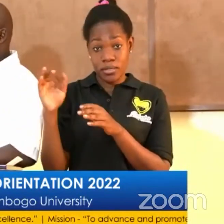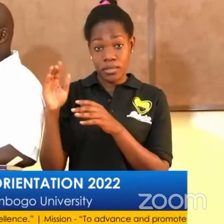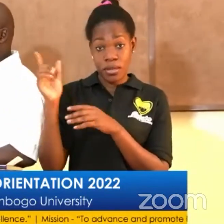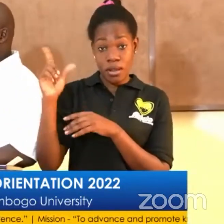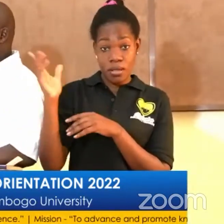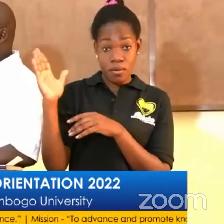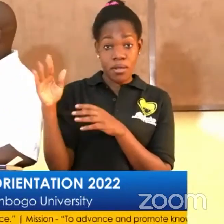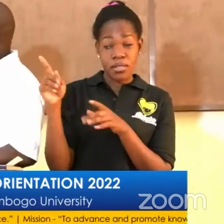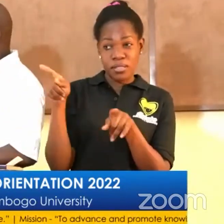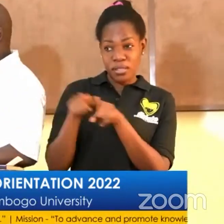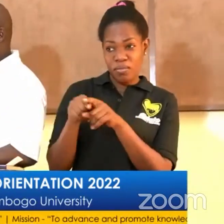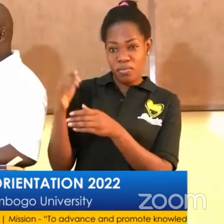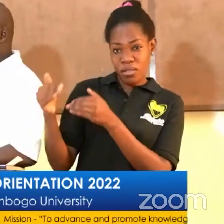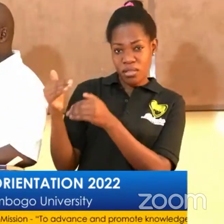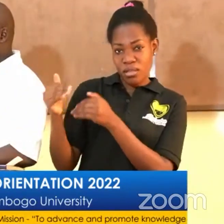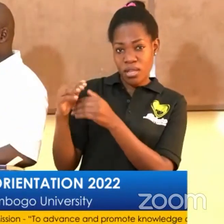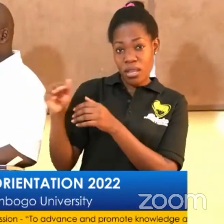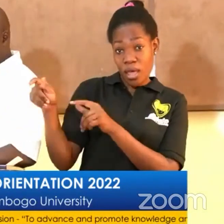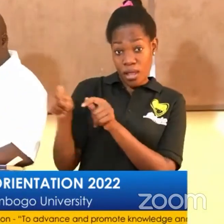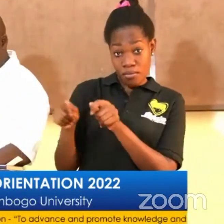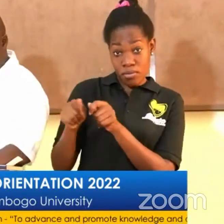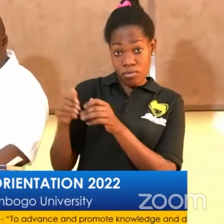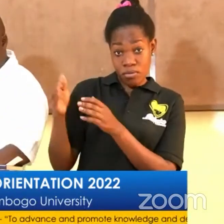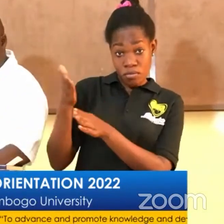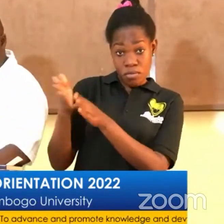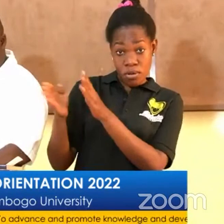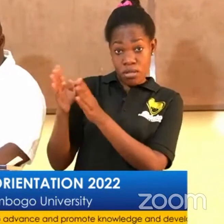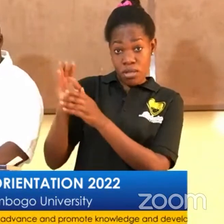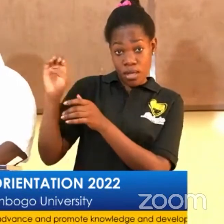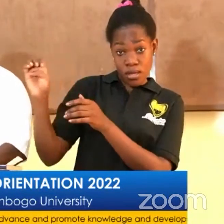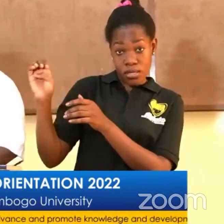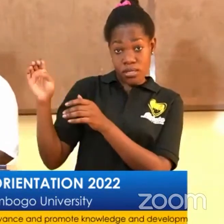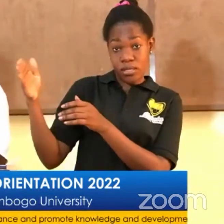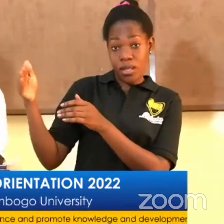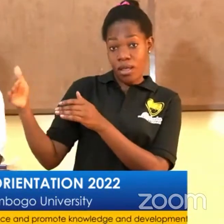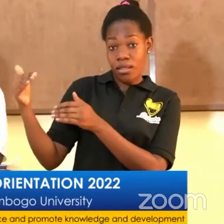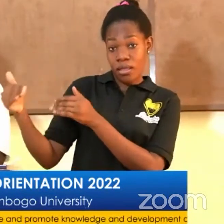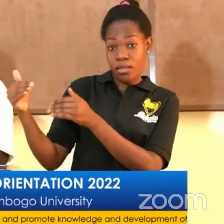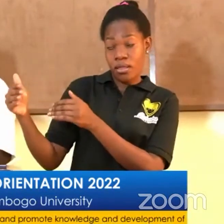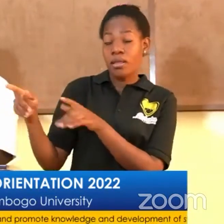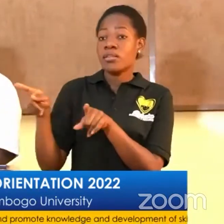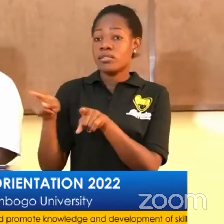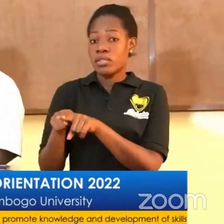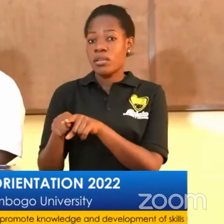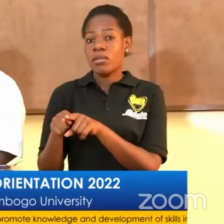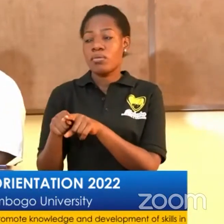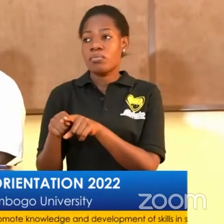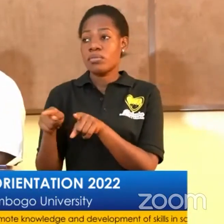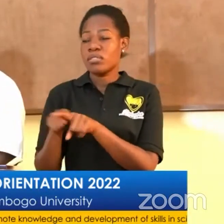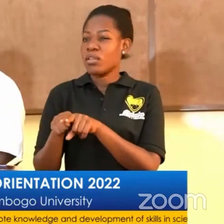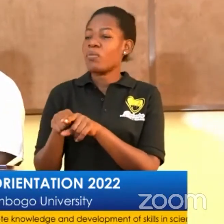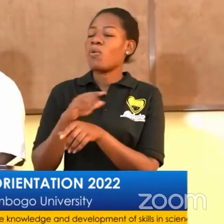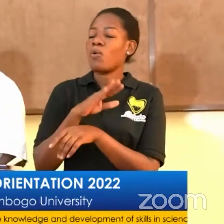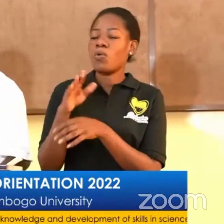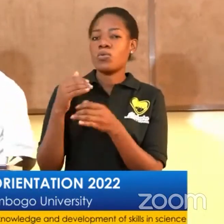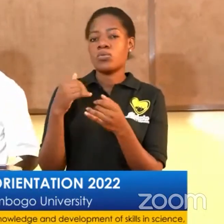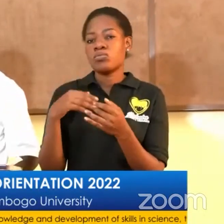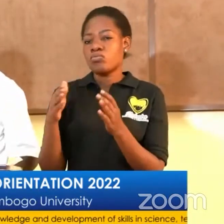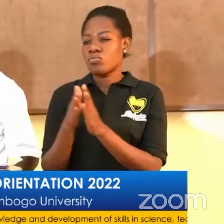block in the East End. And it also has collection, which is good